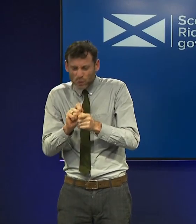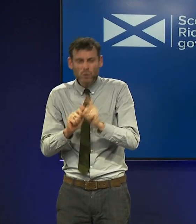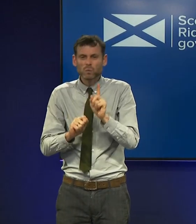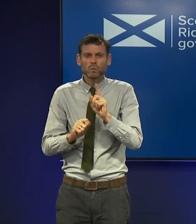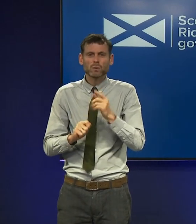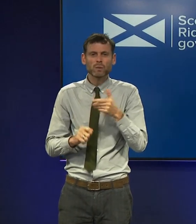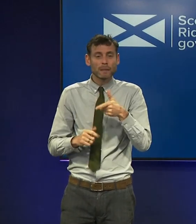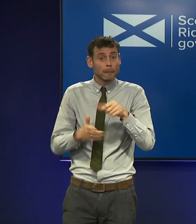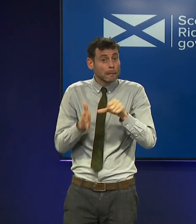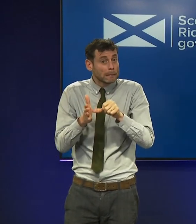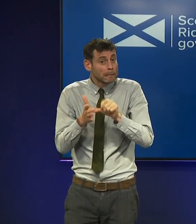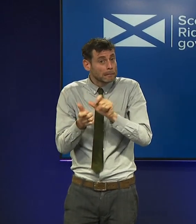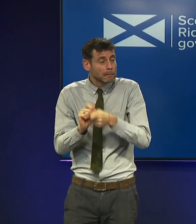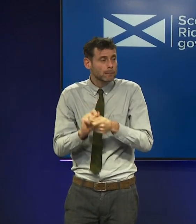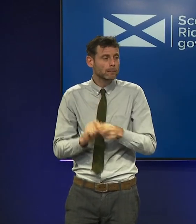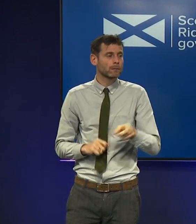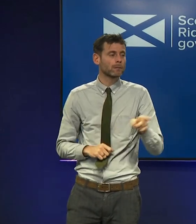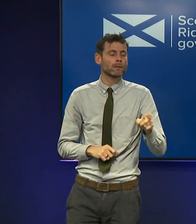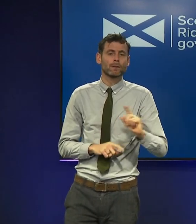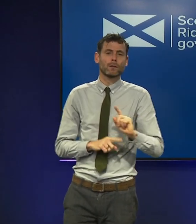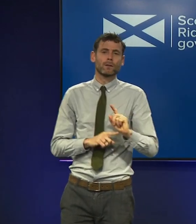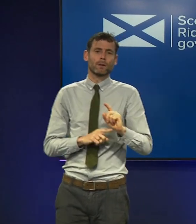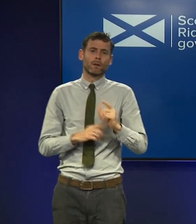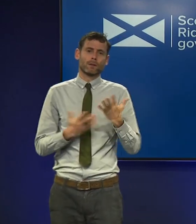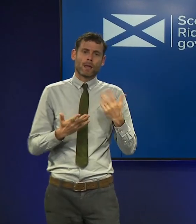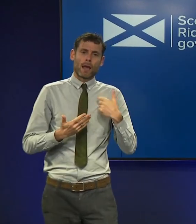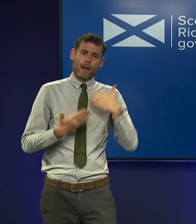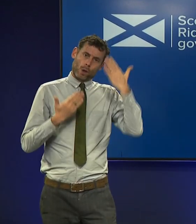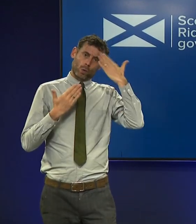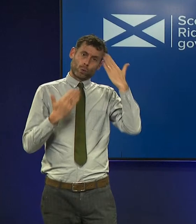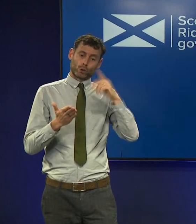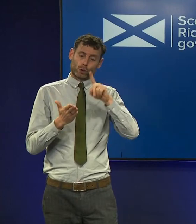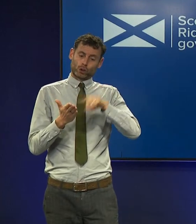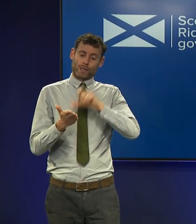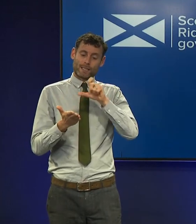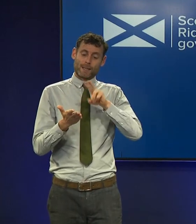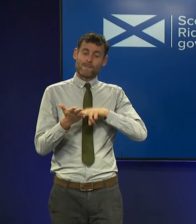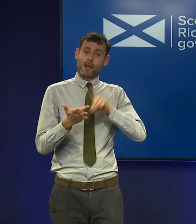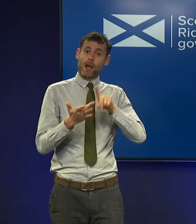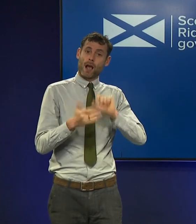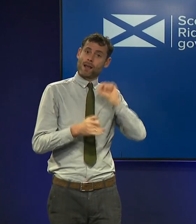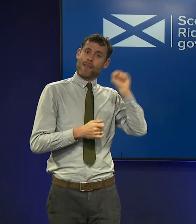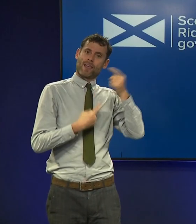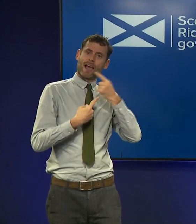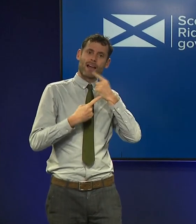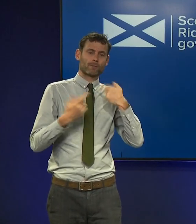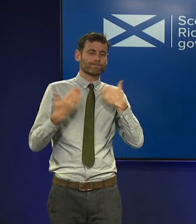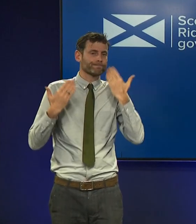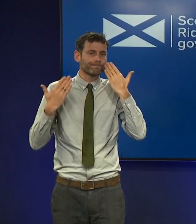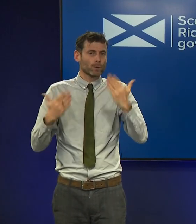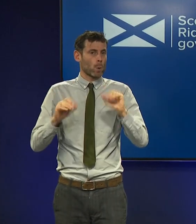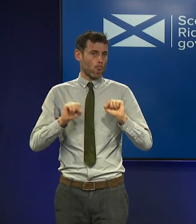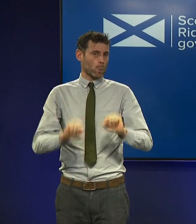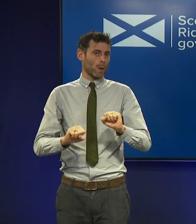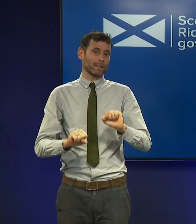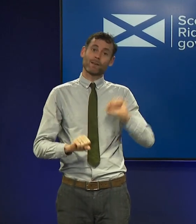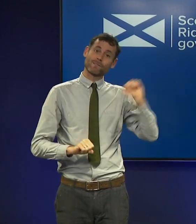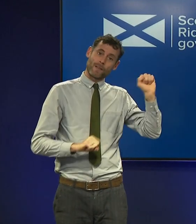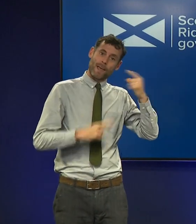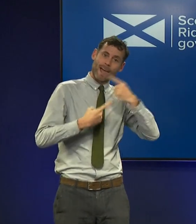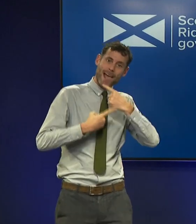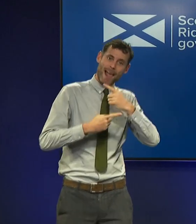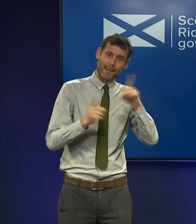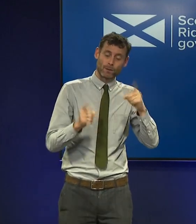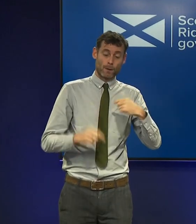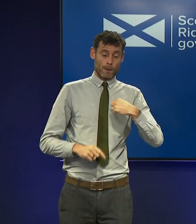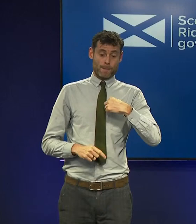On the first part of your question, it's not for me to preempt what the JCVI will say this afternoon. And my view as a politician, but